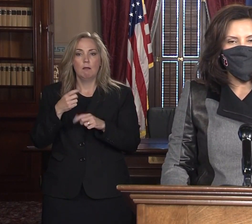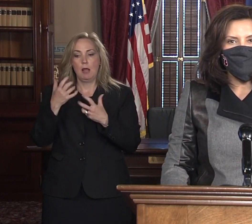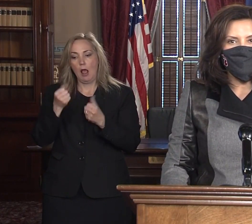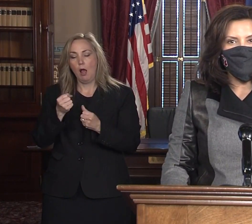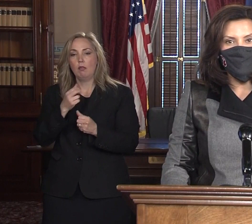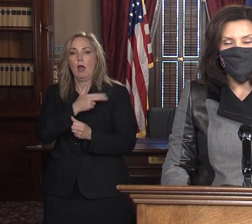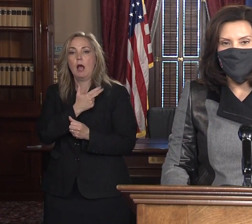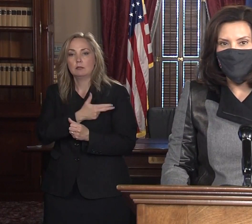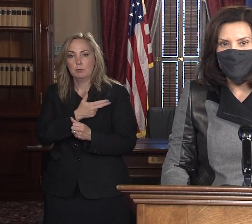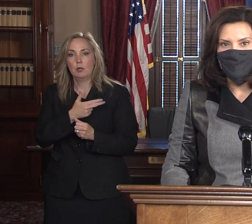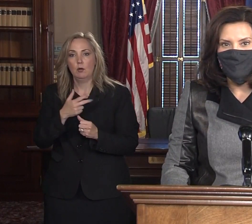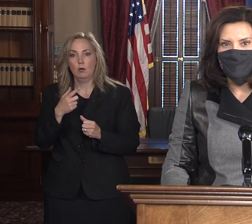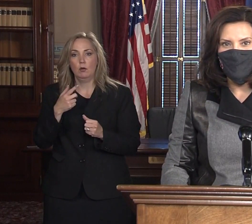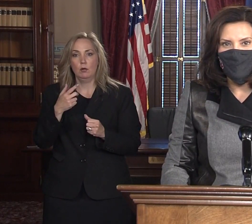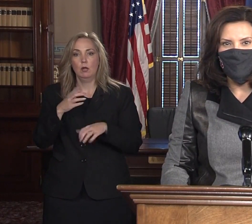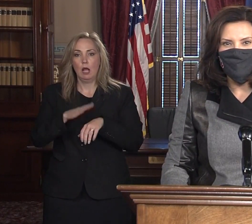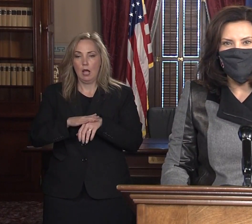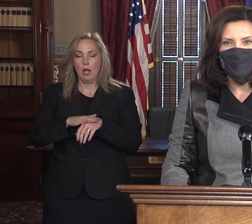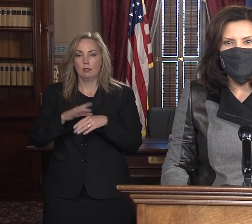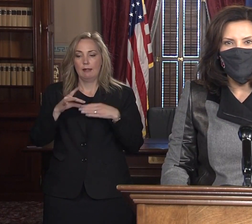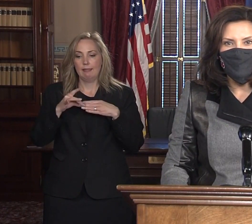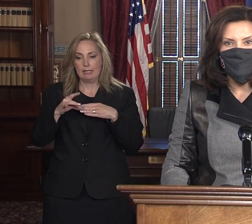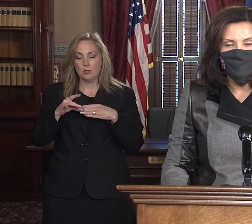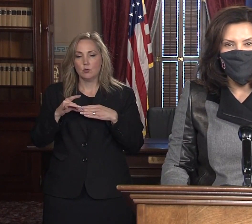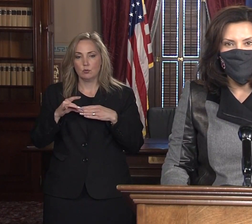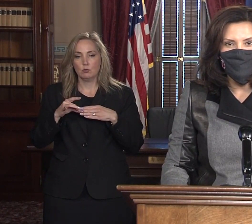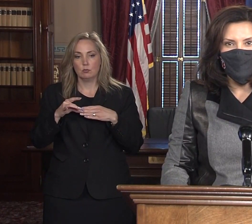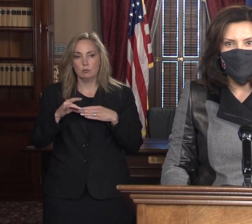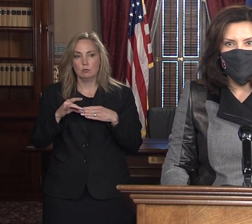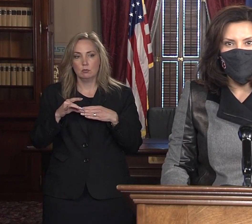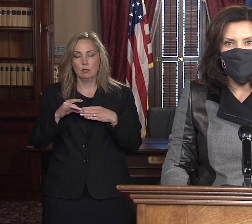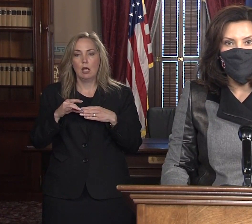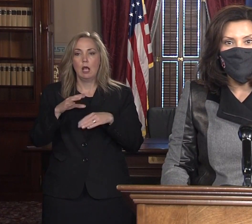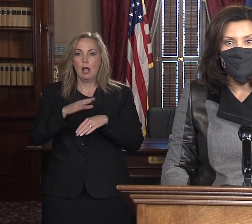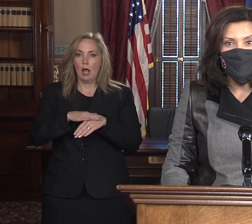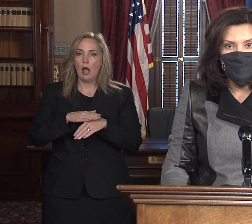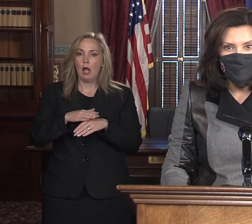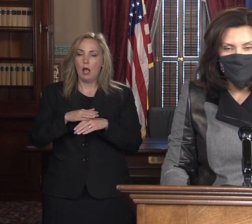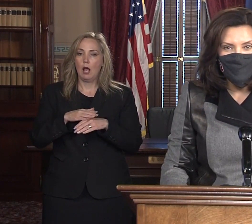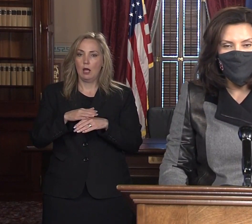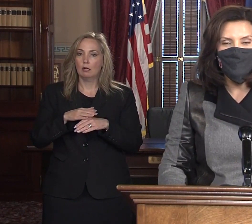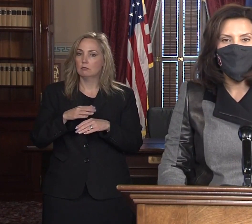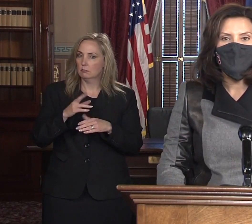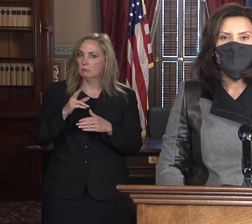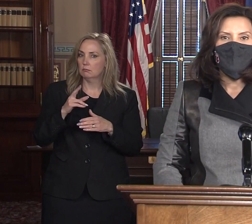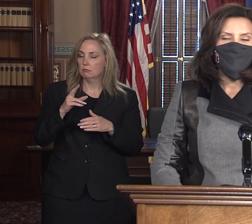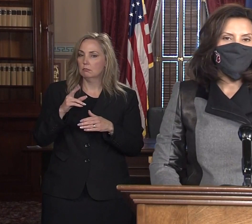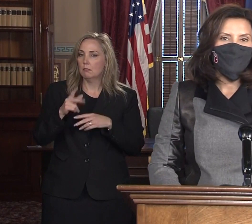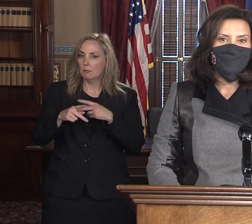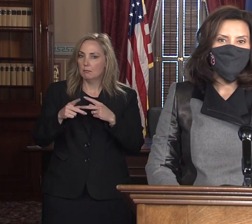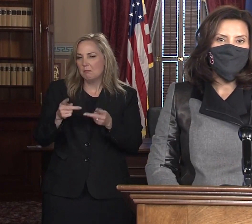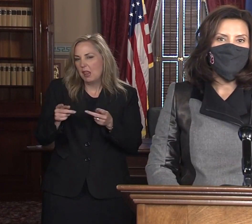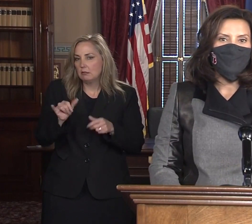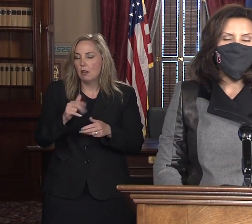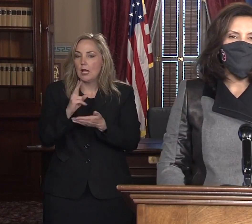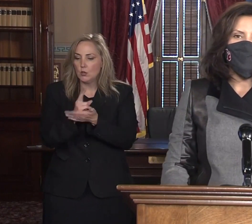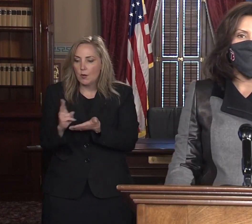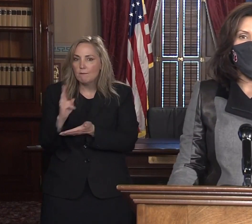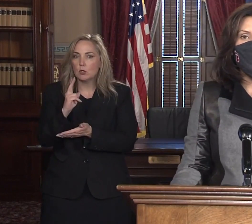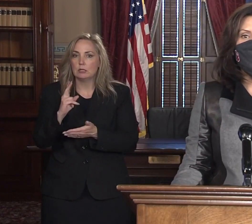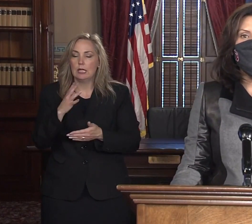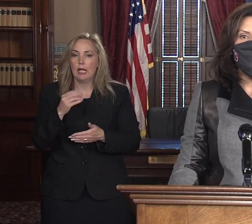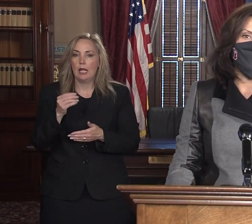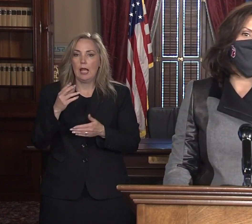our leaders of big institutions like our universities, as well as leaders